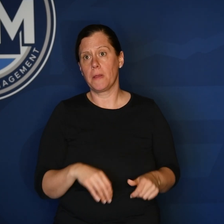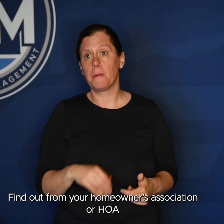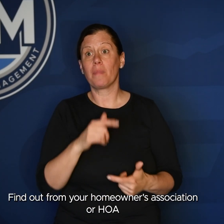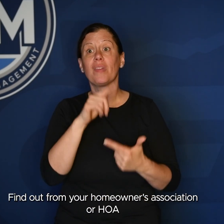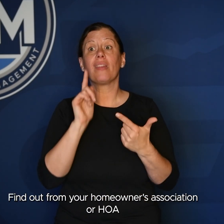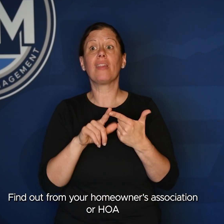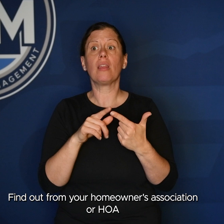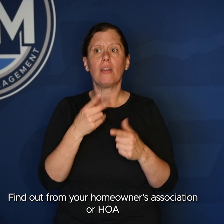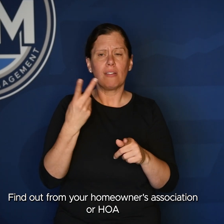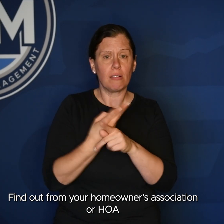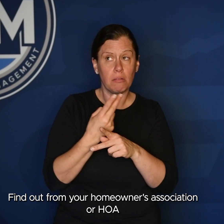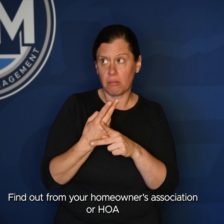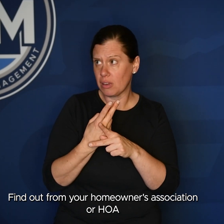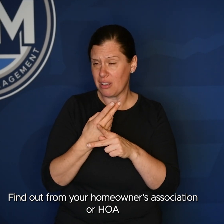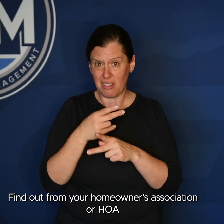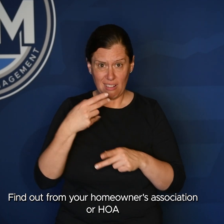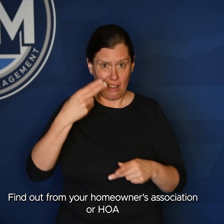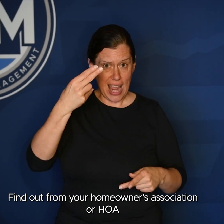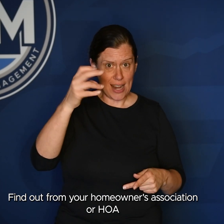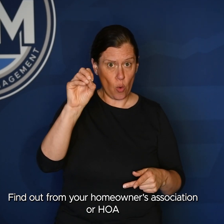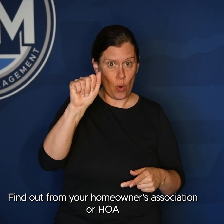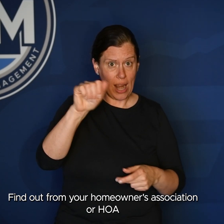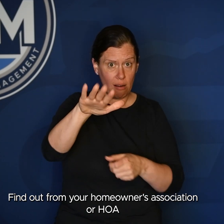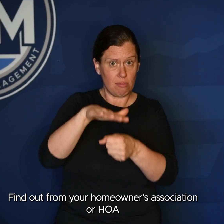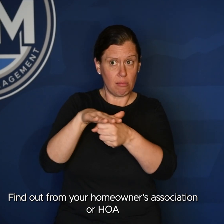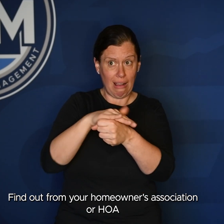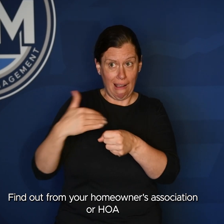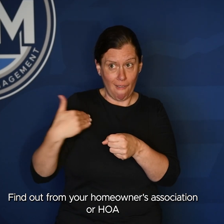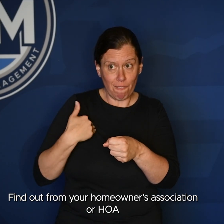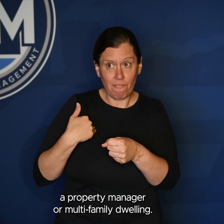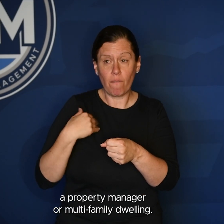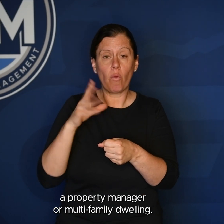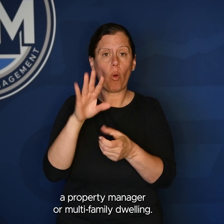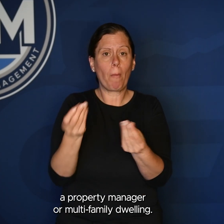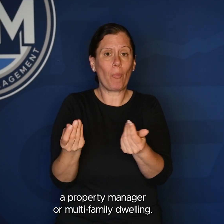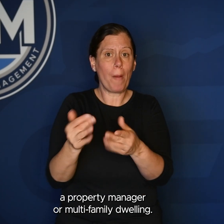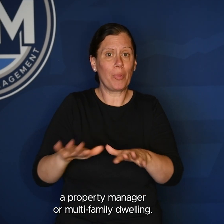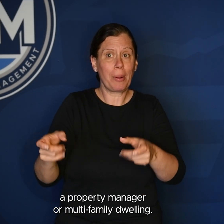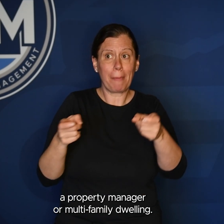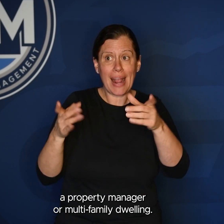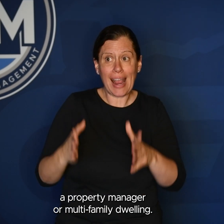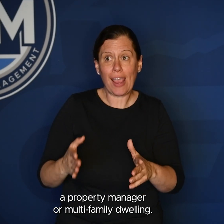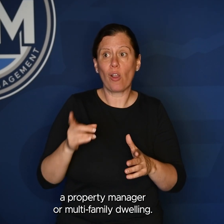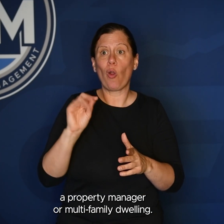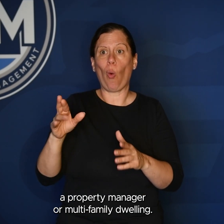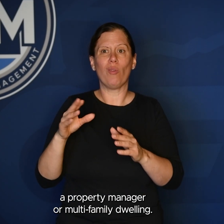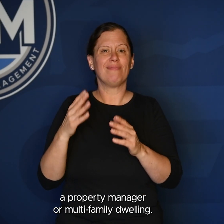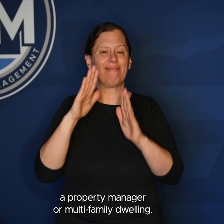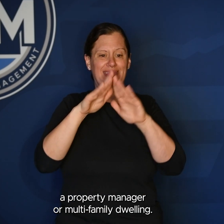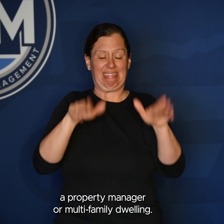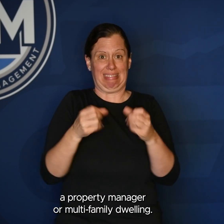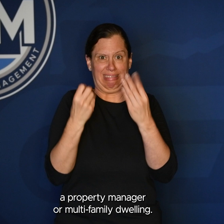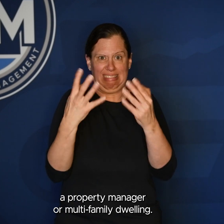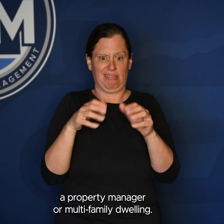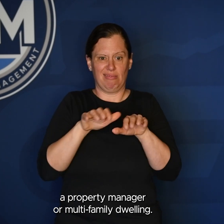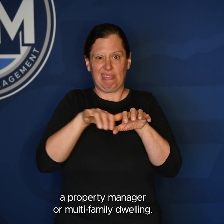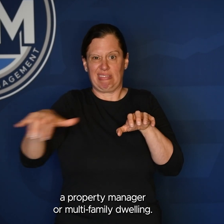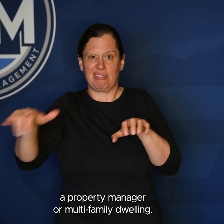Find out from your homeowners association, or HOA, property manager, or multifamily